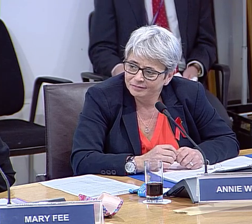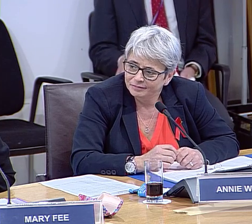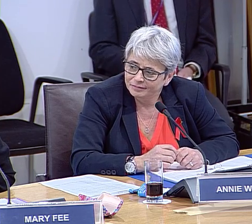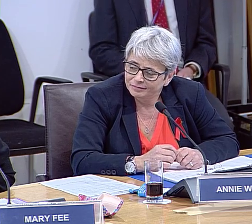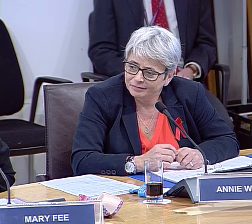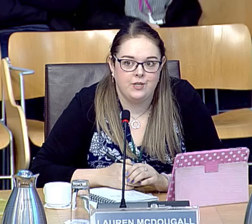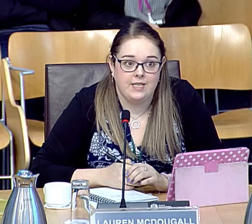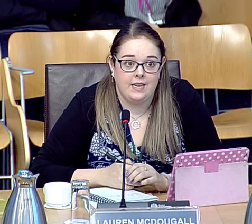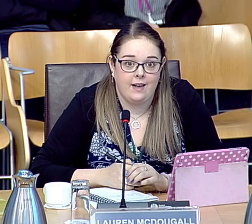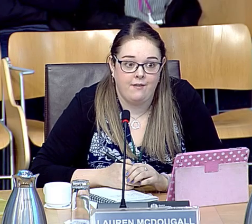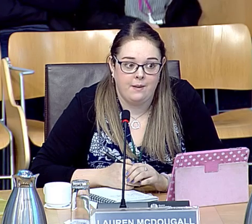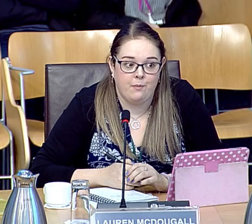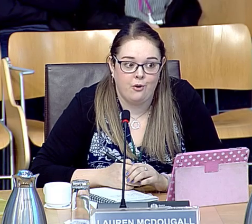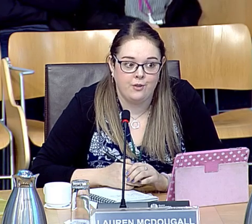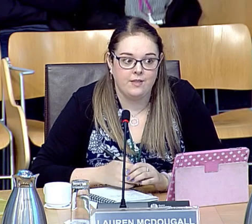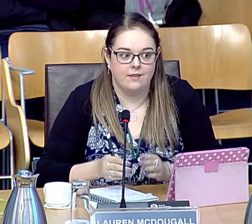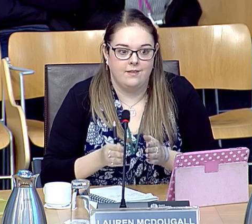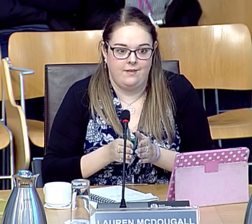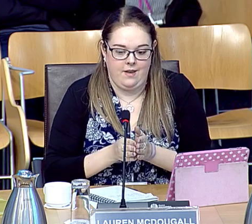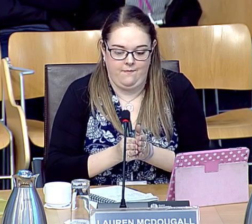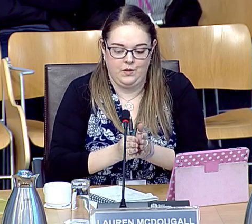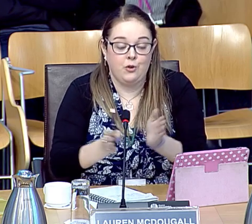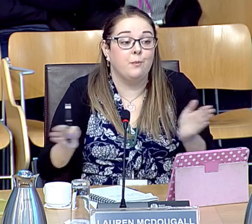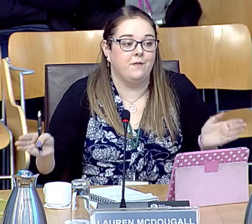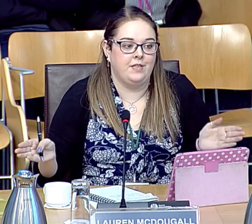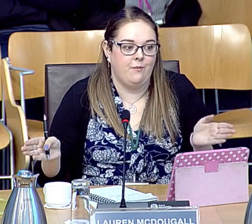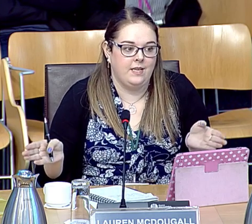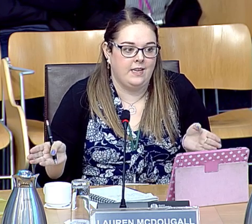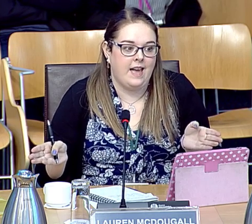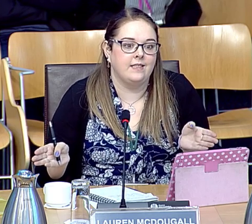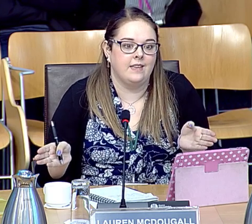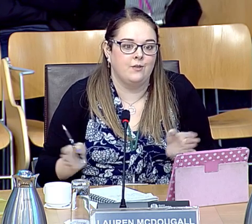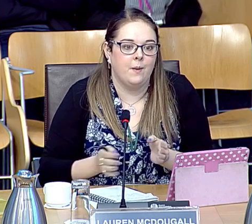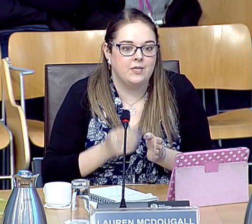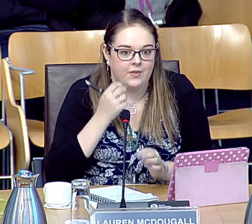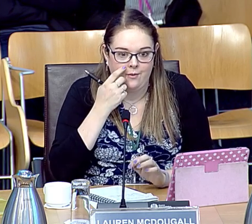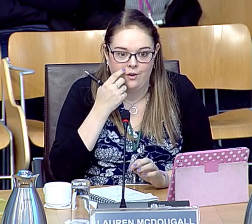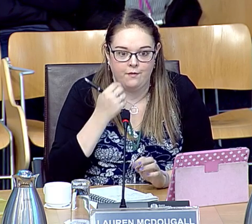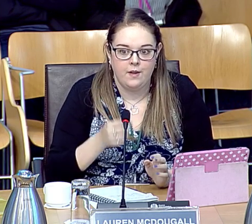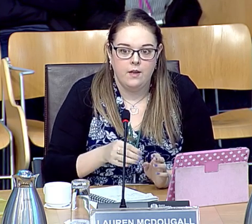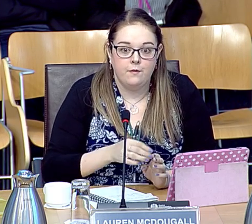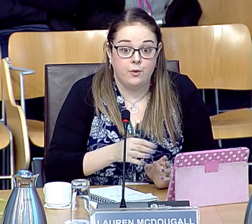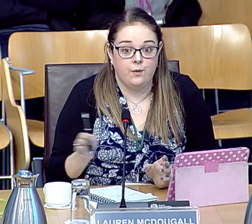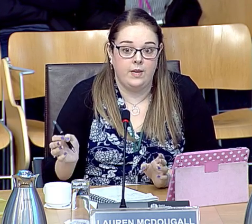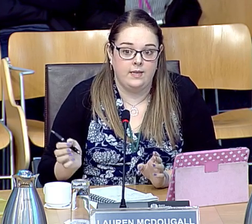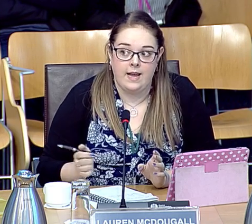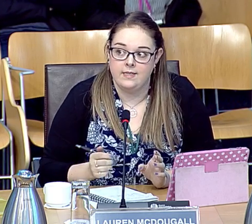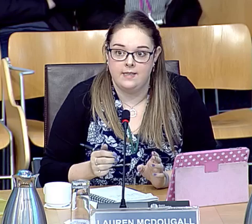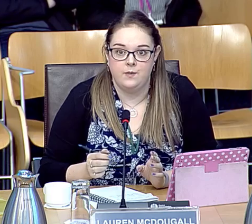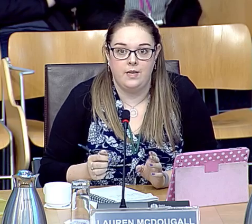we would see a very broad scope of the term widening access. So up until now, a lot of focus on widening access has been